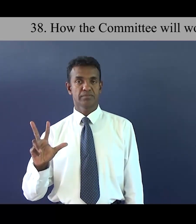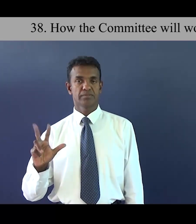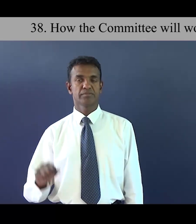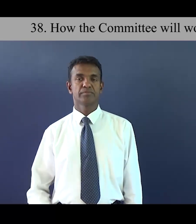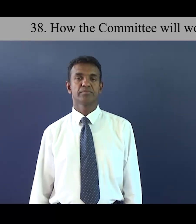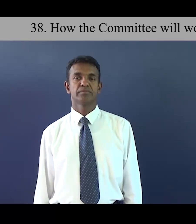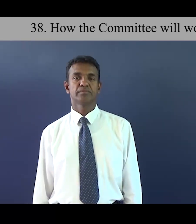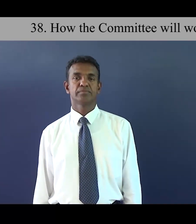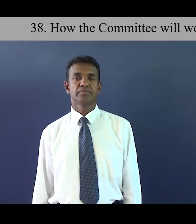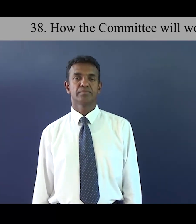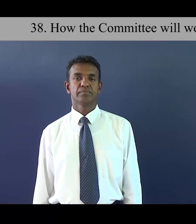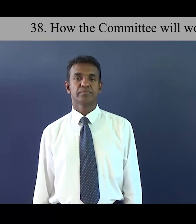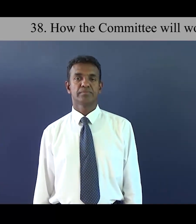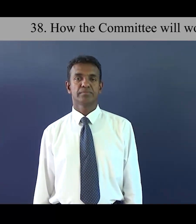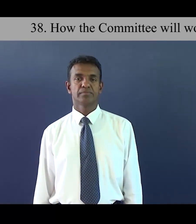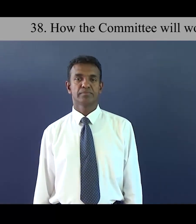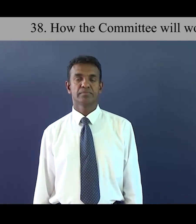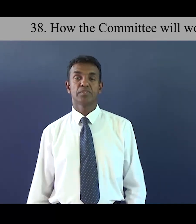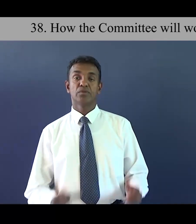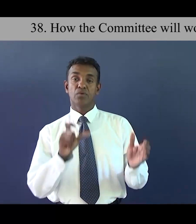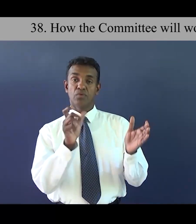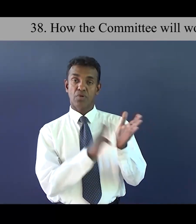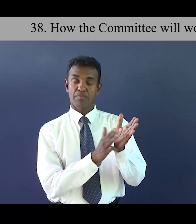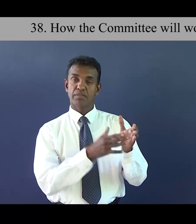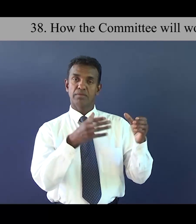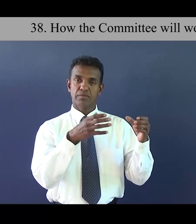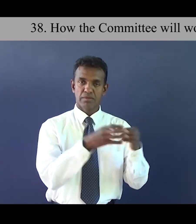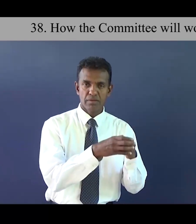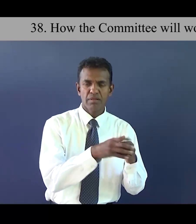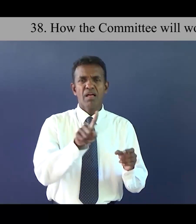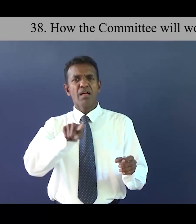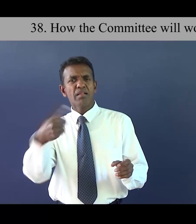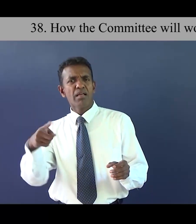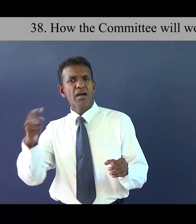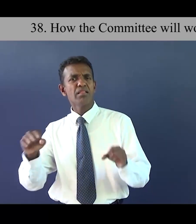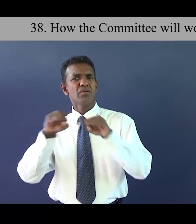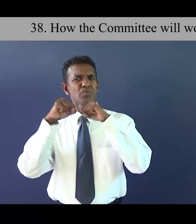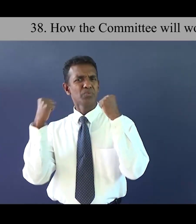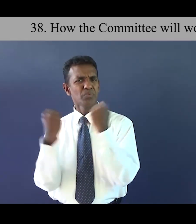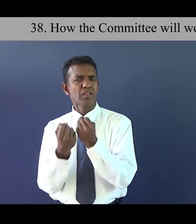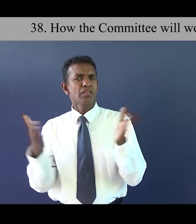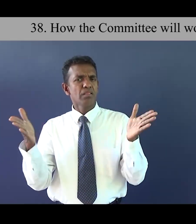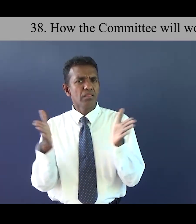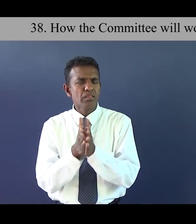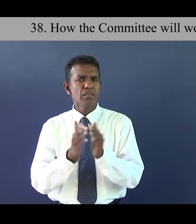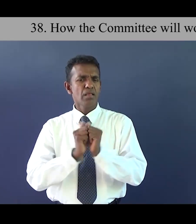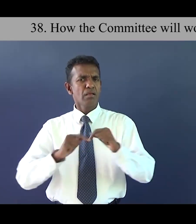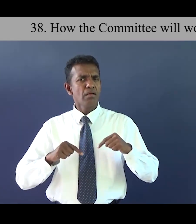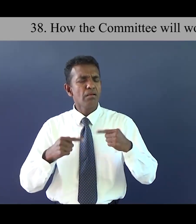It is important that all countries and organizations work together to make